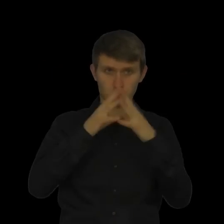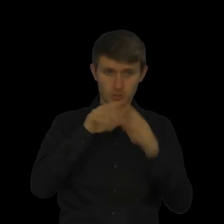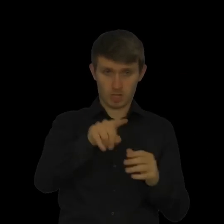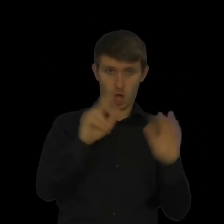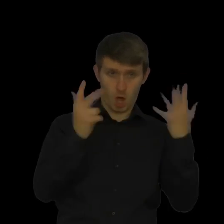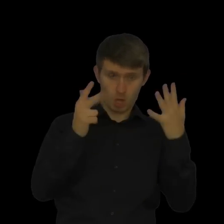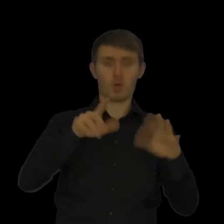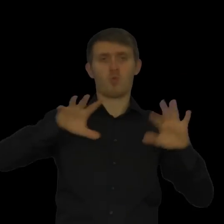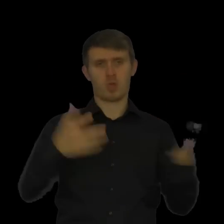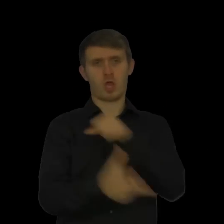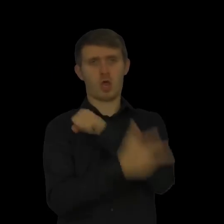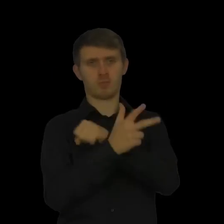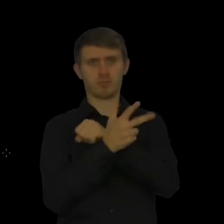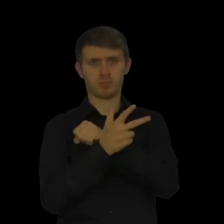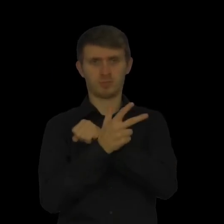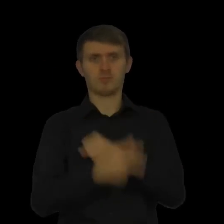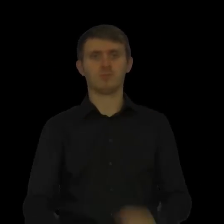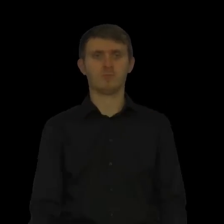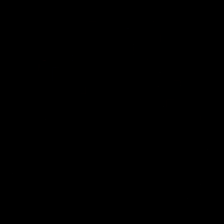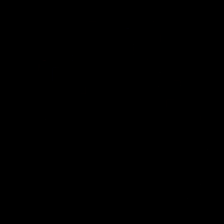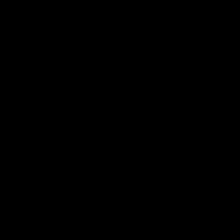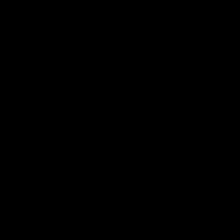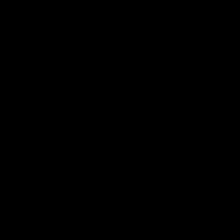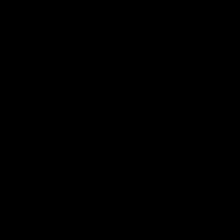there shows that it represents 80.